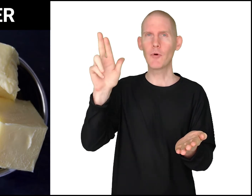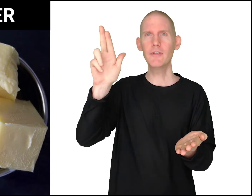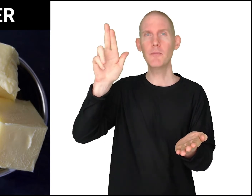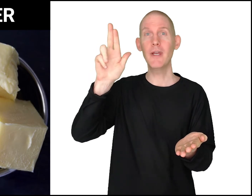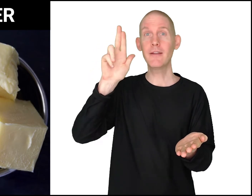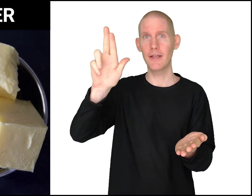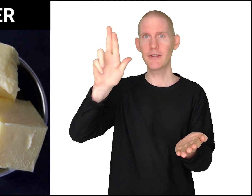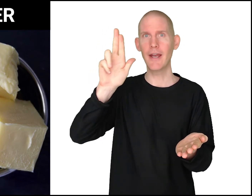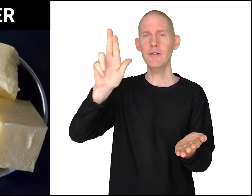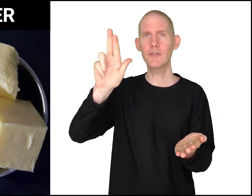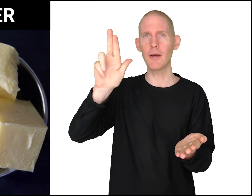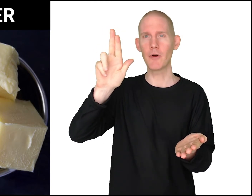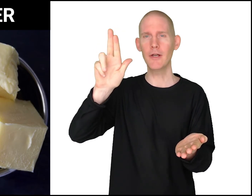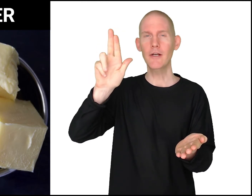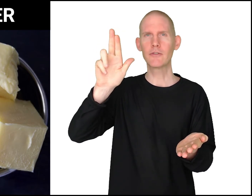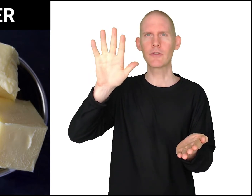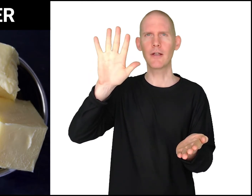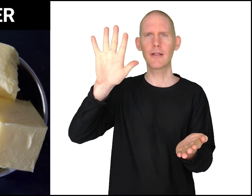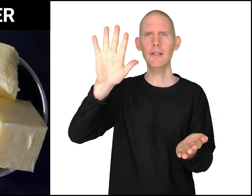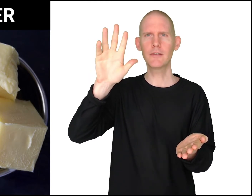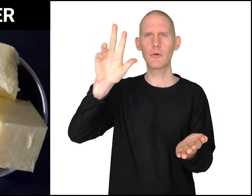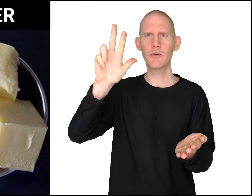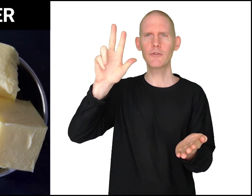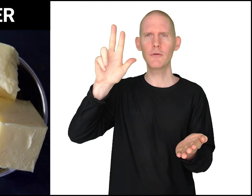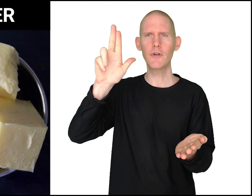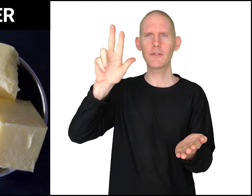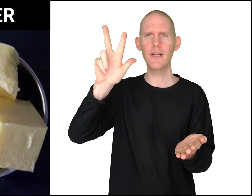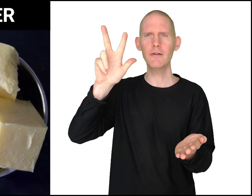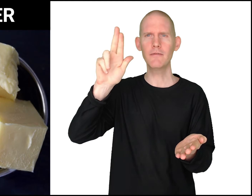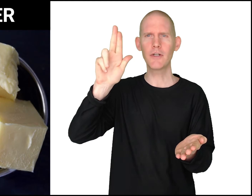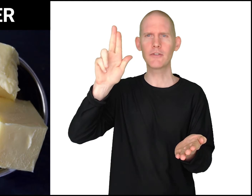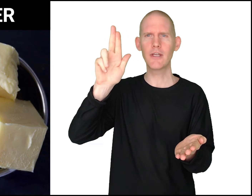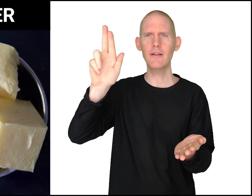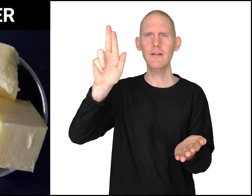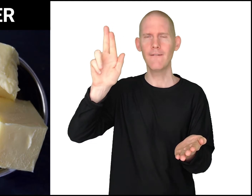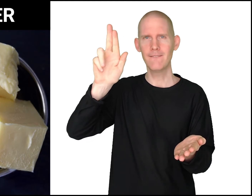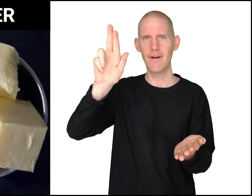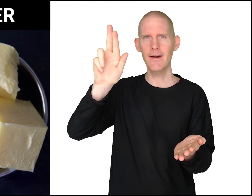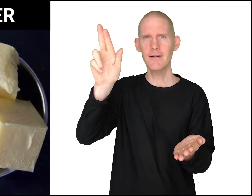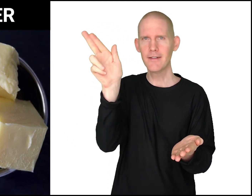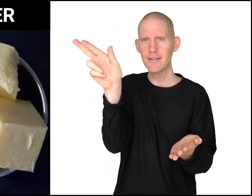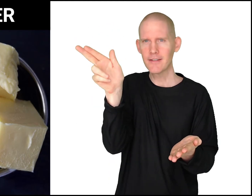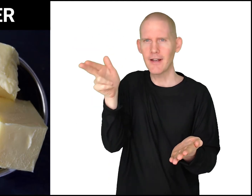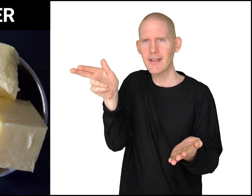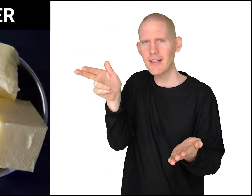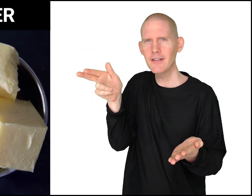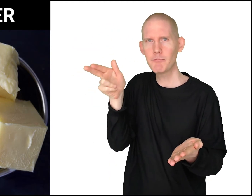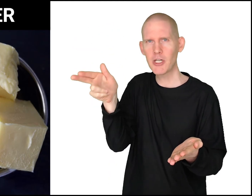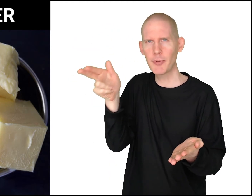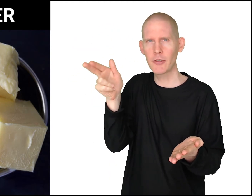to make this hand shape, all right? Start like this, put those 2 fingers down, fingers together, kind of like a gun,